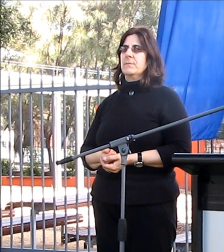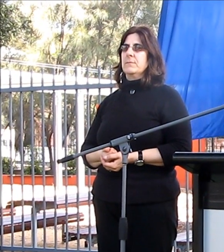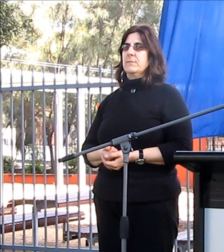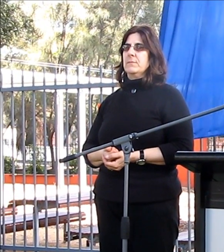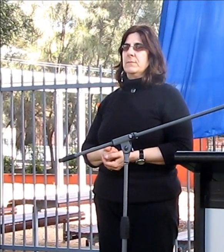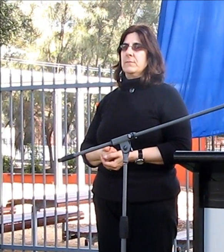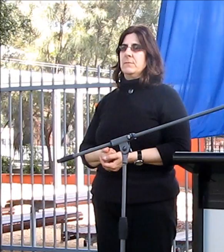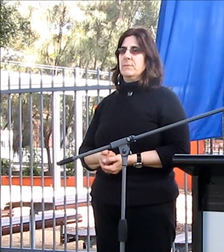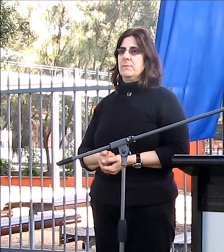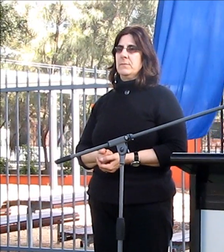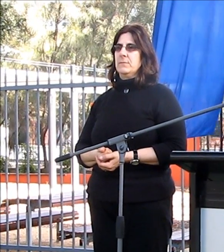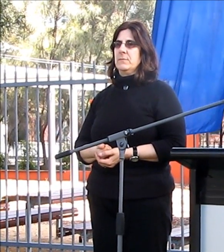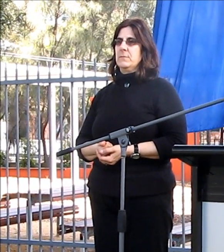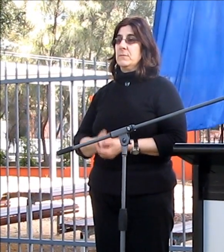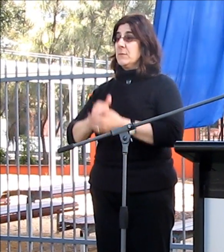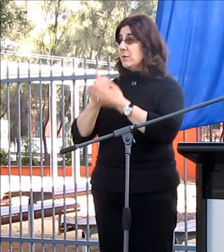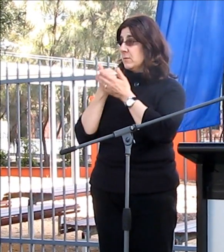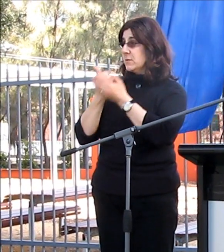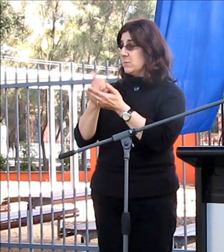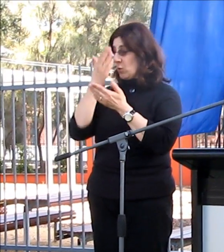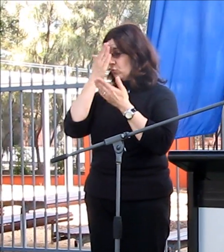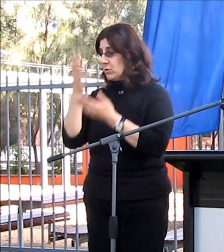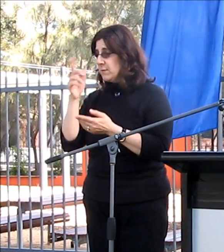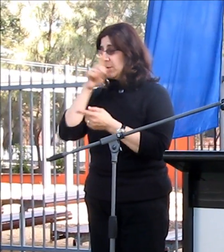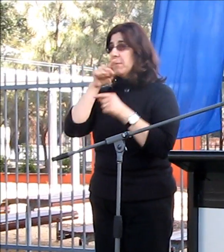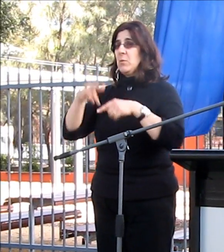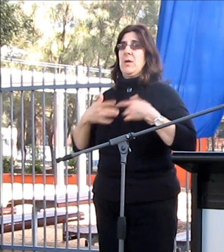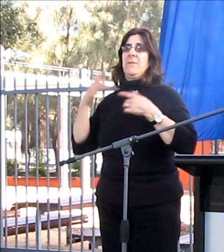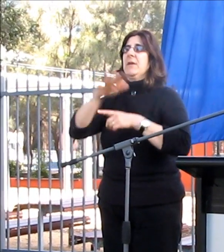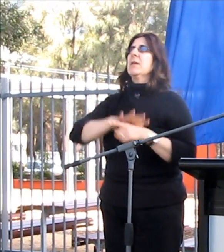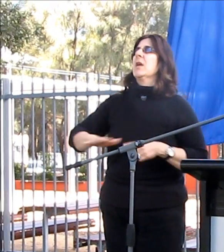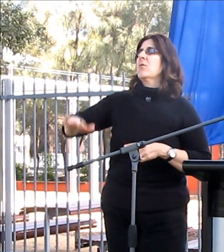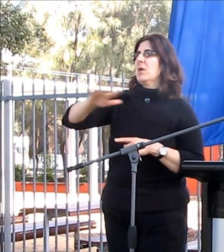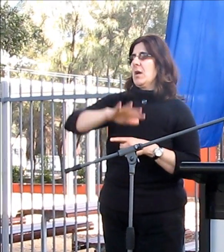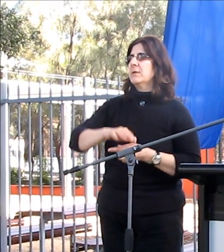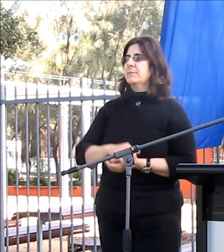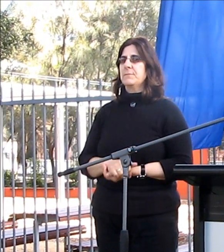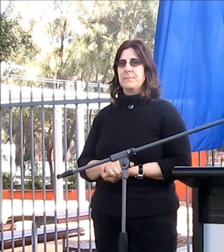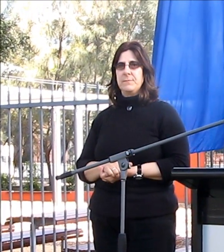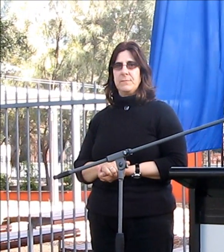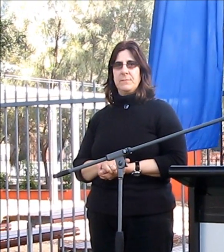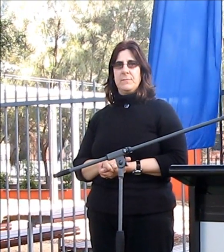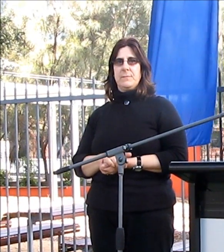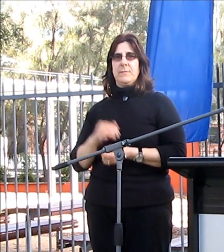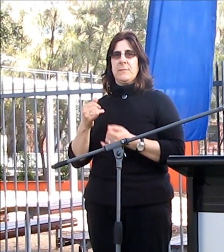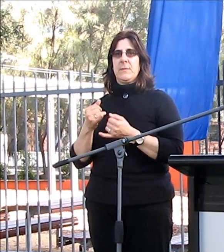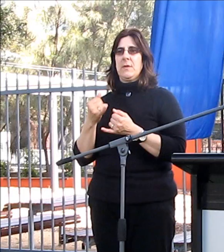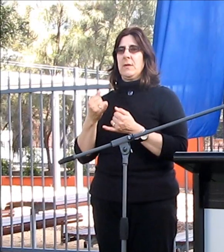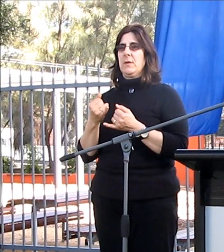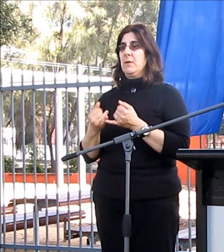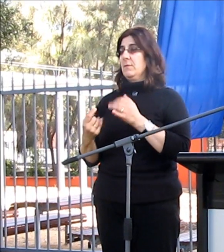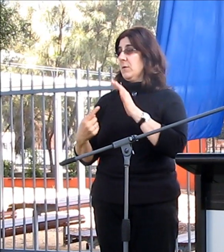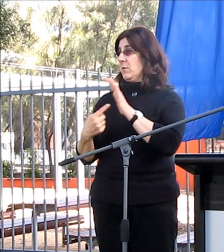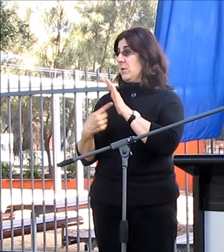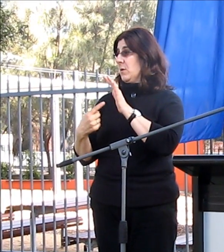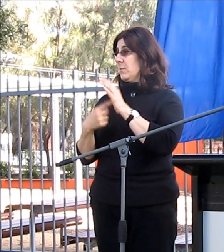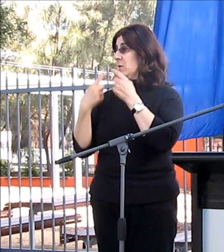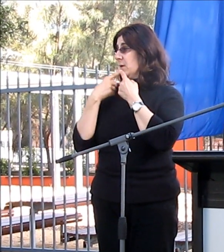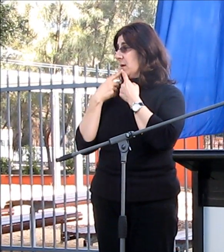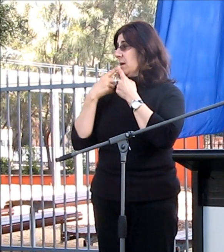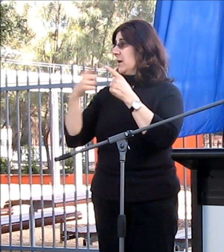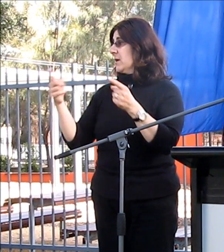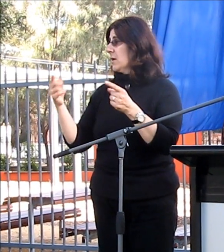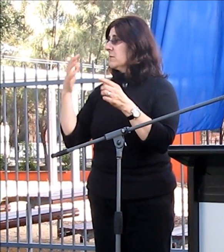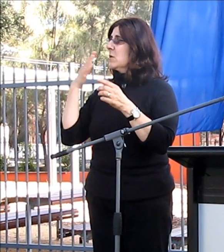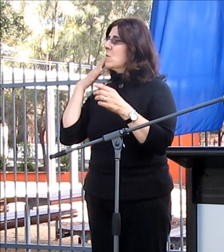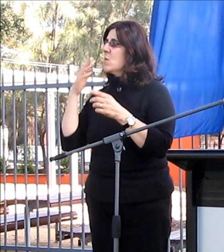show support and respect for all the people down here. I think the very important announcement that was made